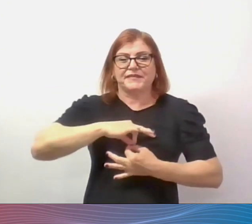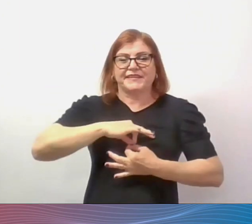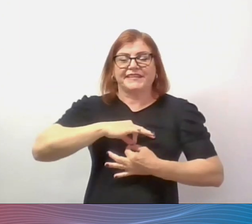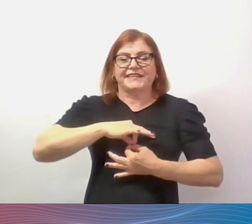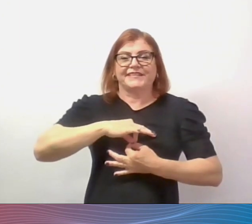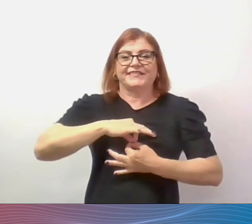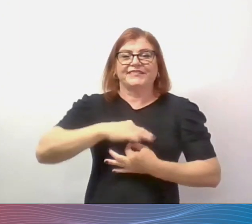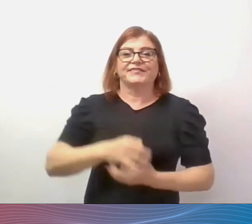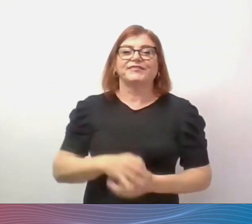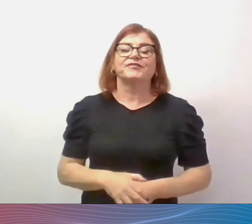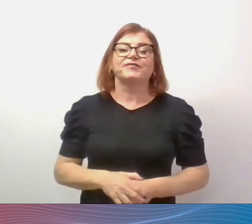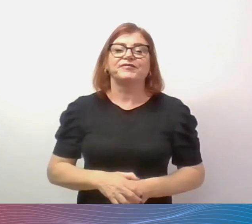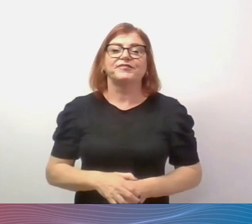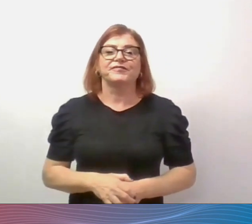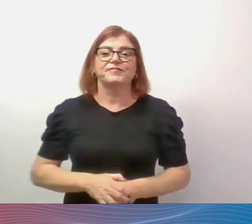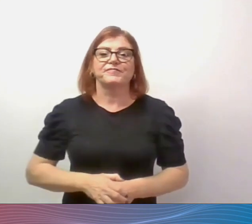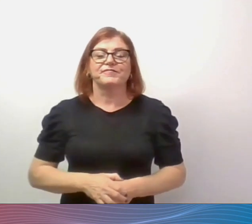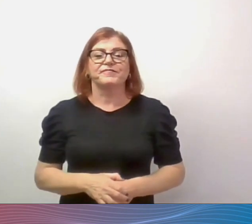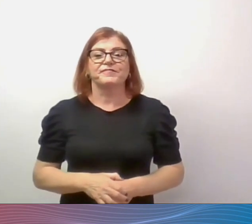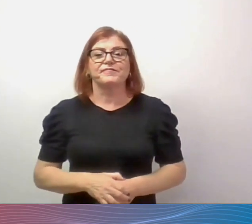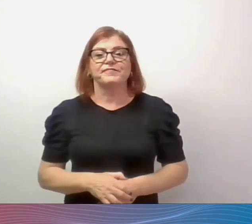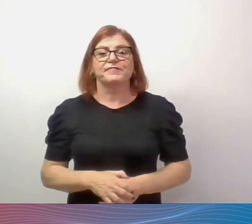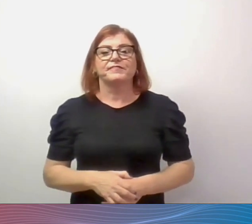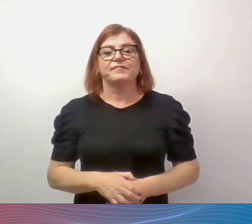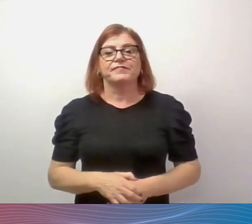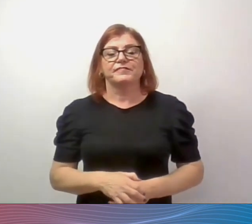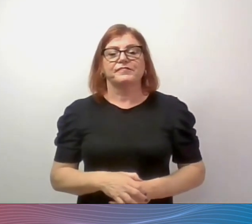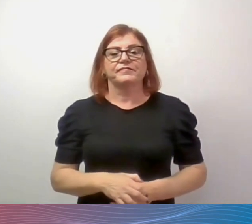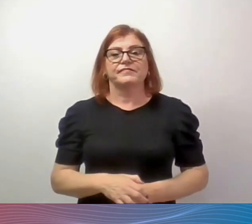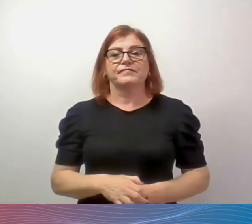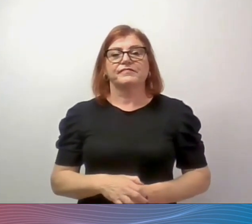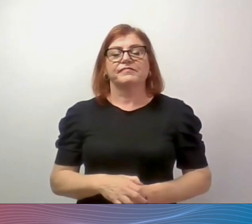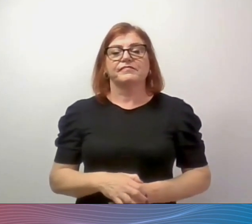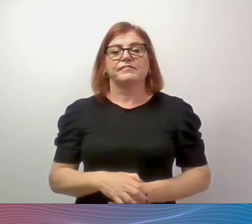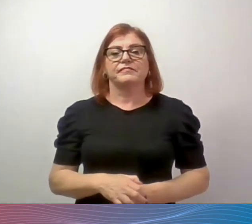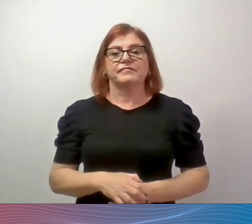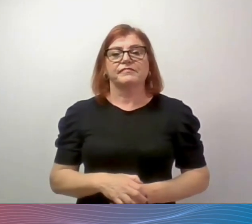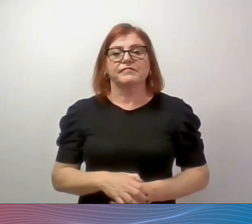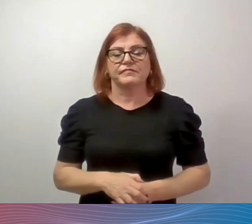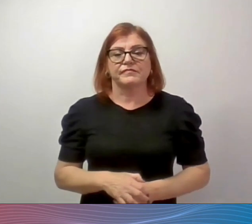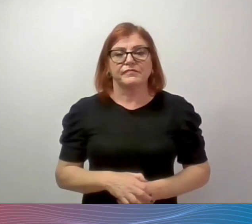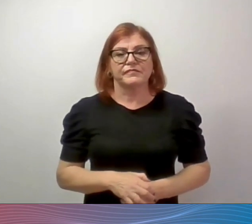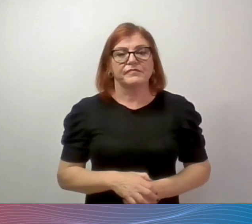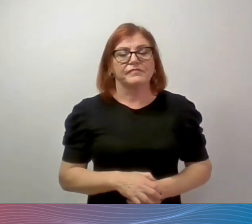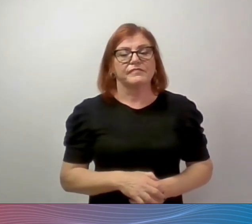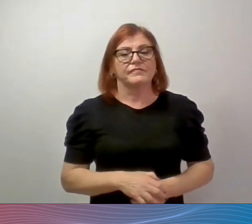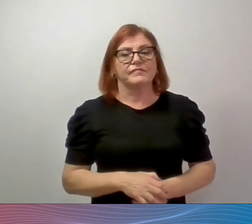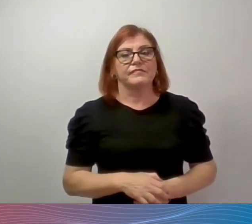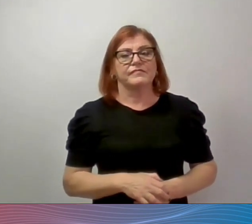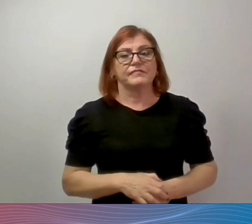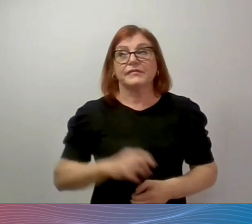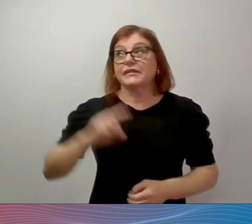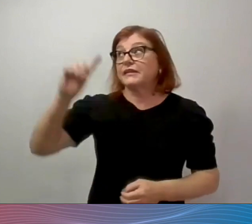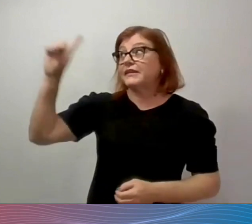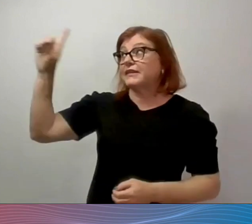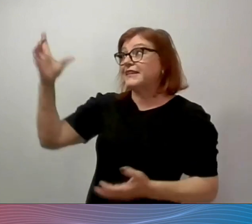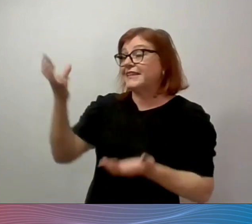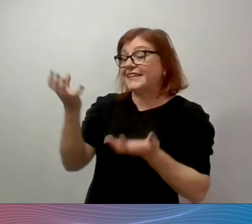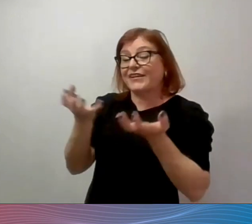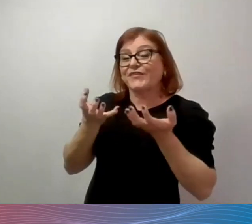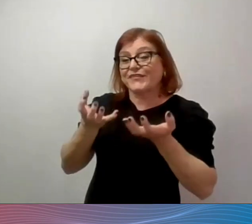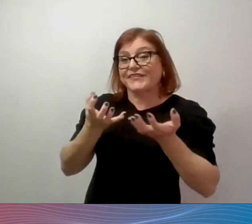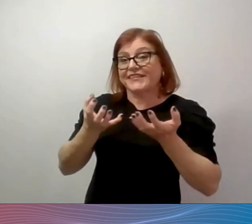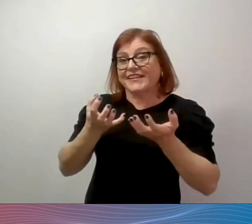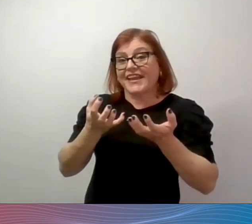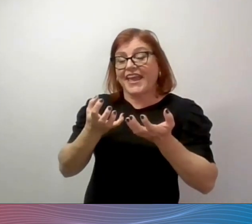of his glory to be strengthened with might through his spirit in the inner man. Ele quer que os membros